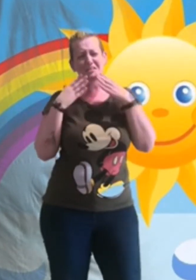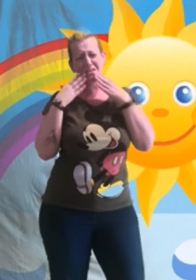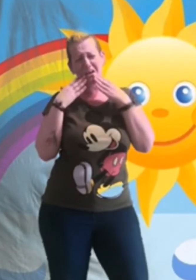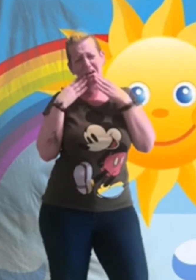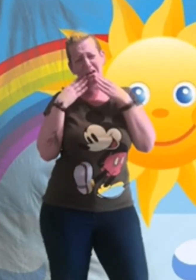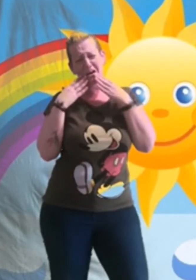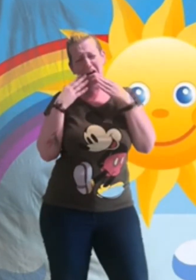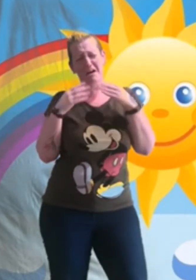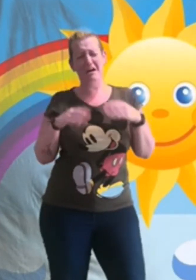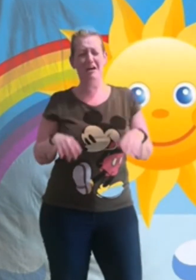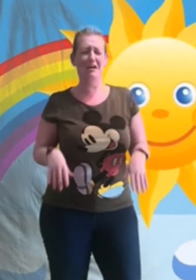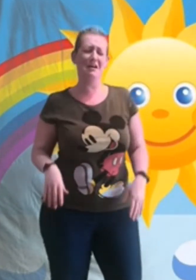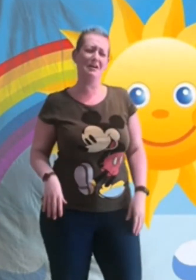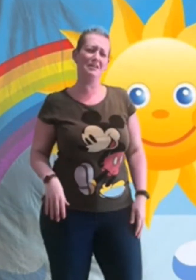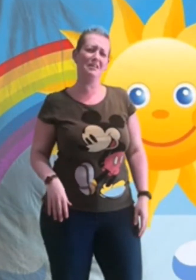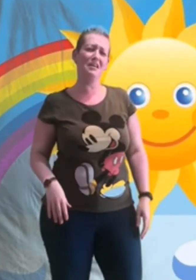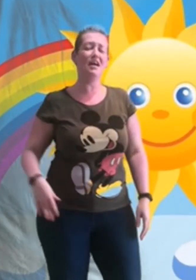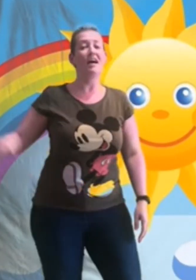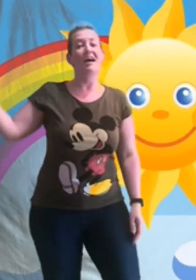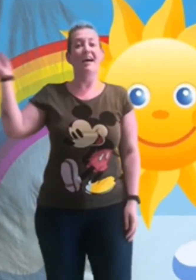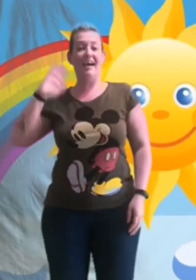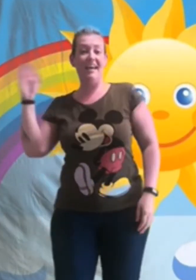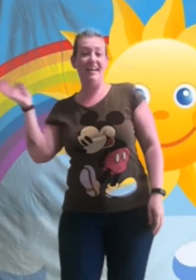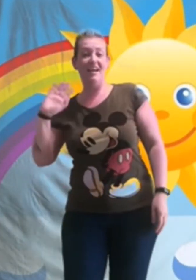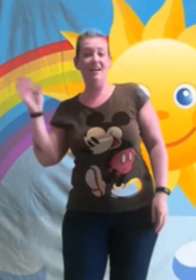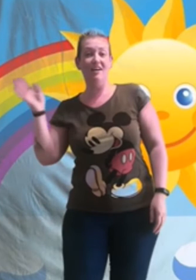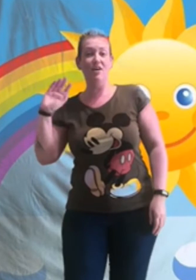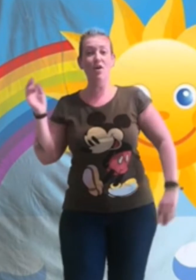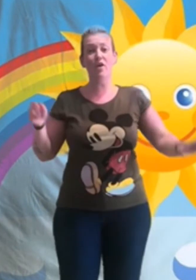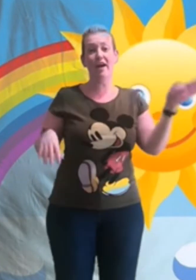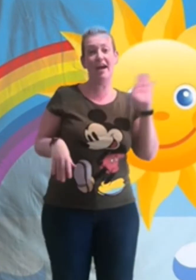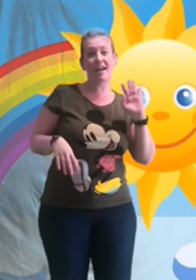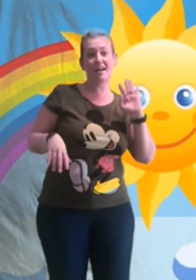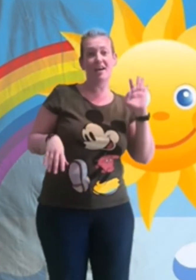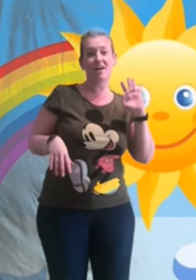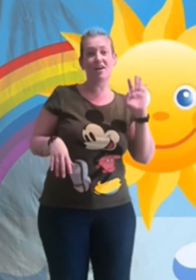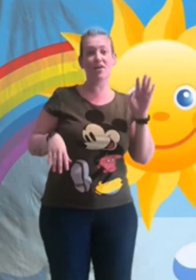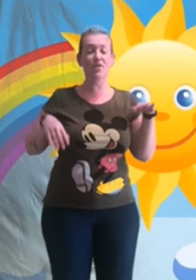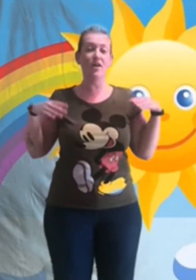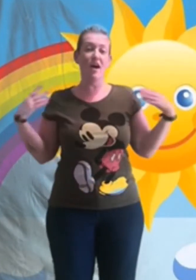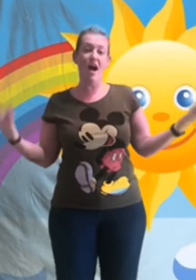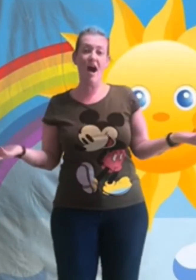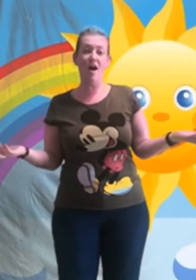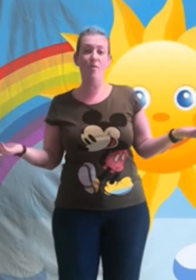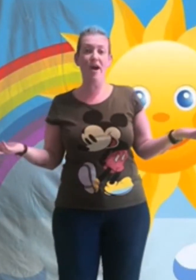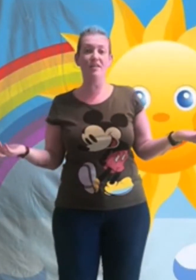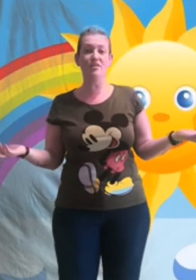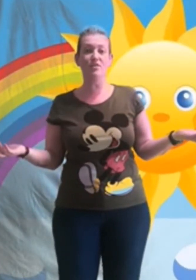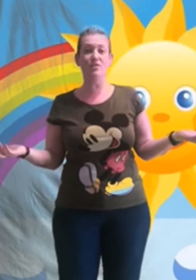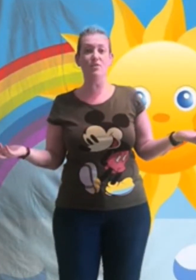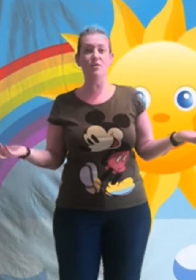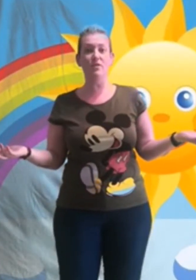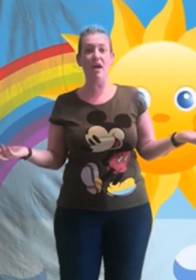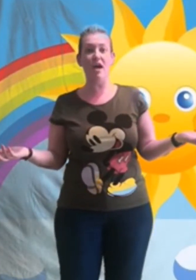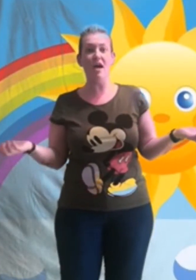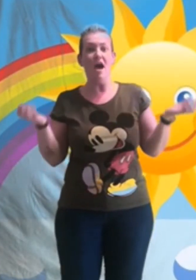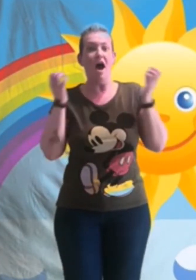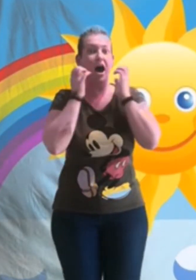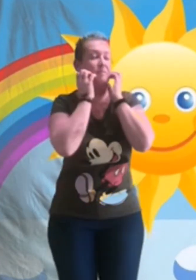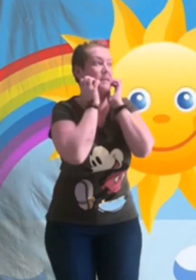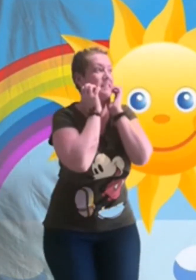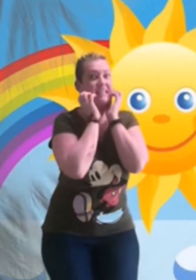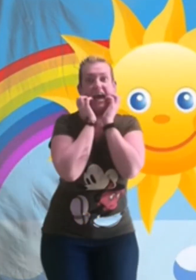sad, sad. Hello, hello, how are you